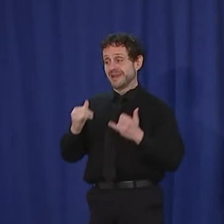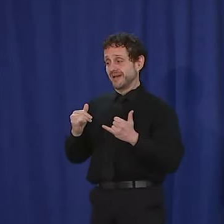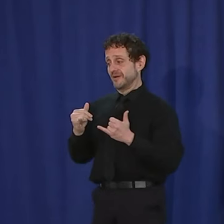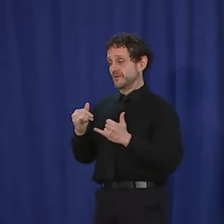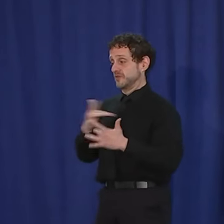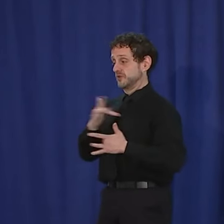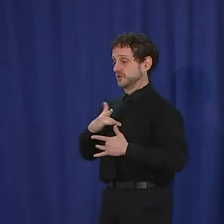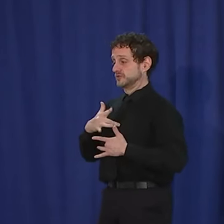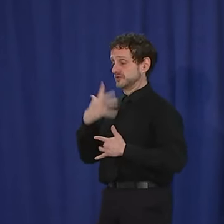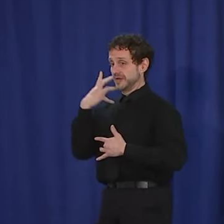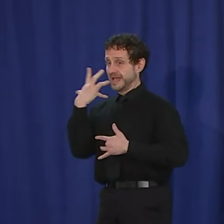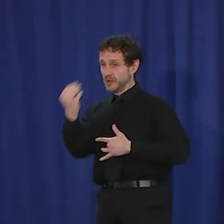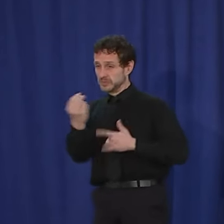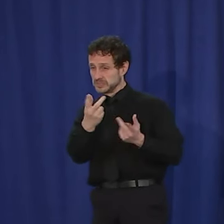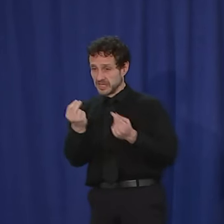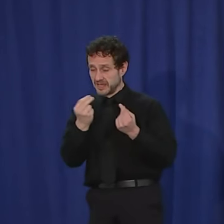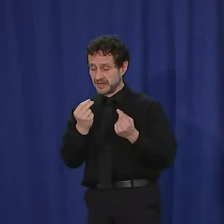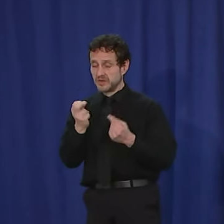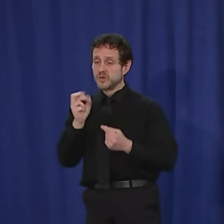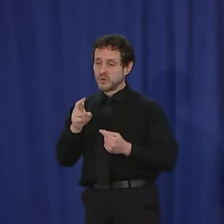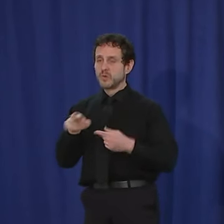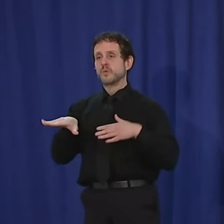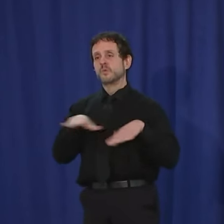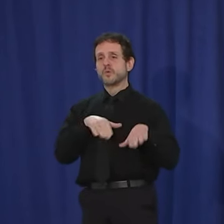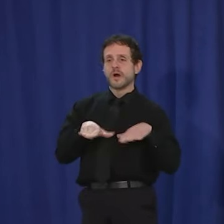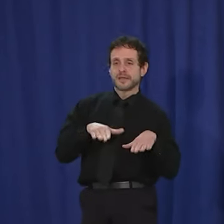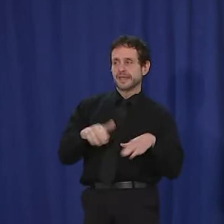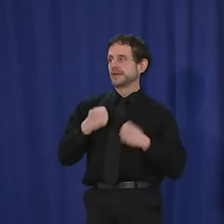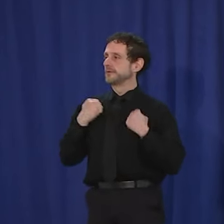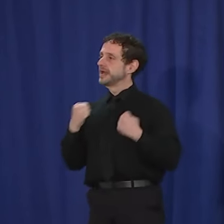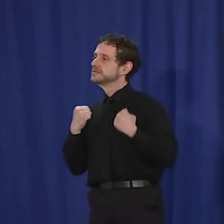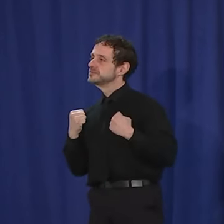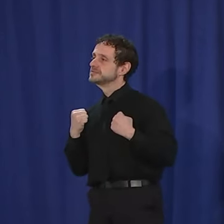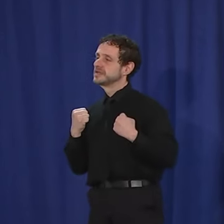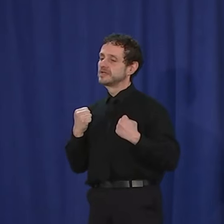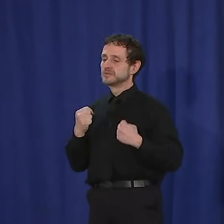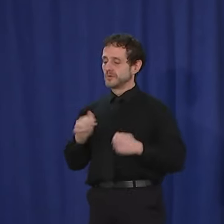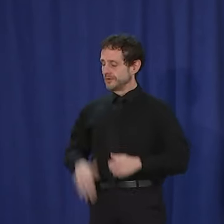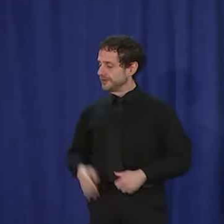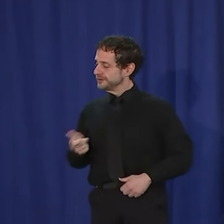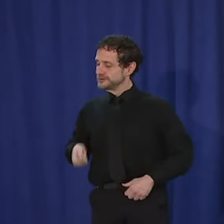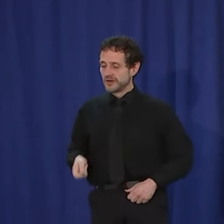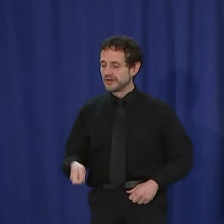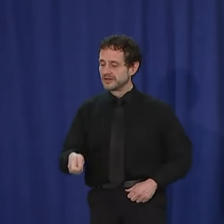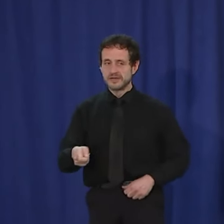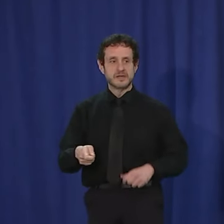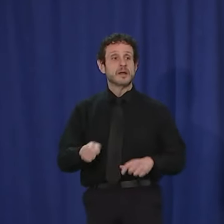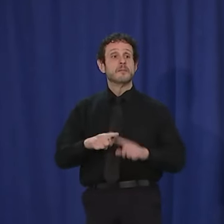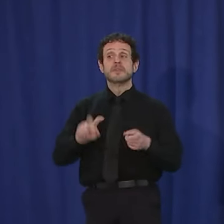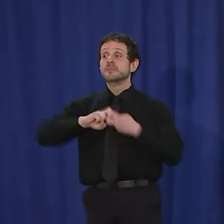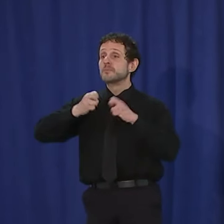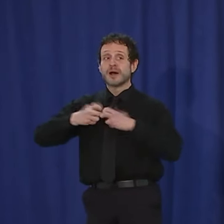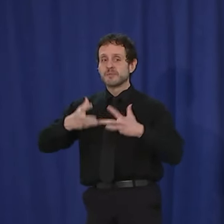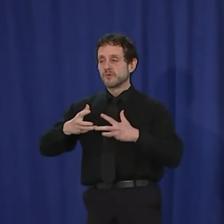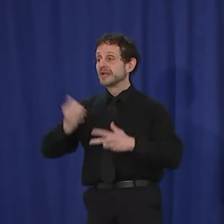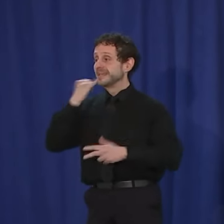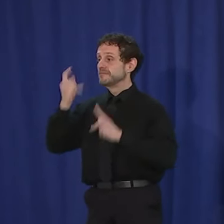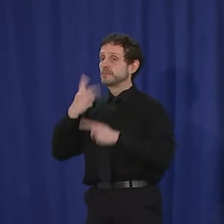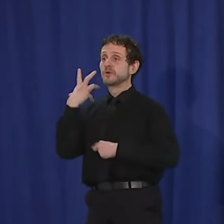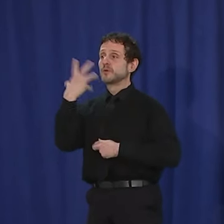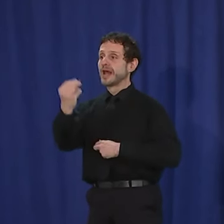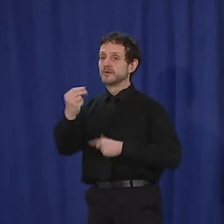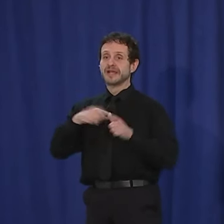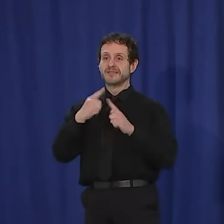se or getting a walk or exercise or walking your dog. It's congregating. That is